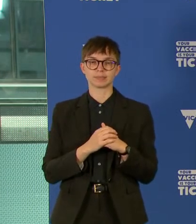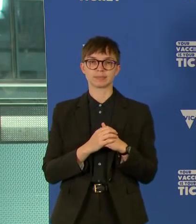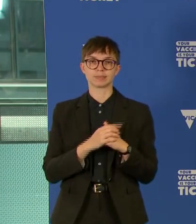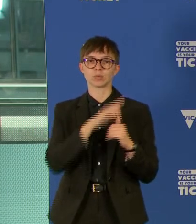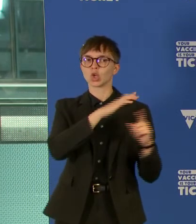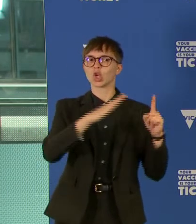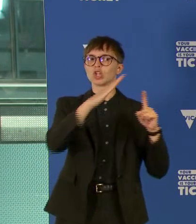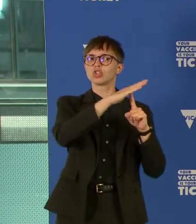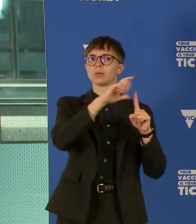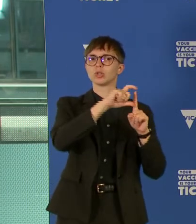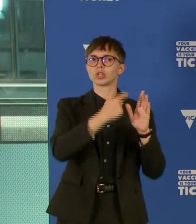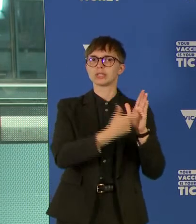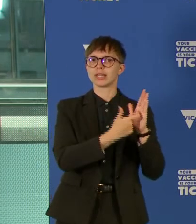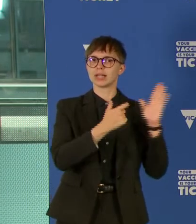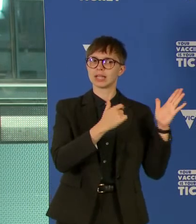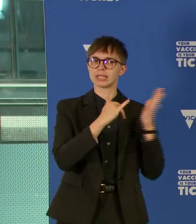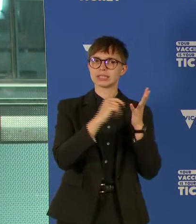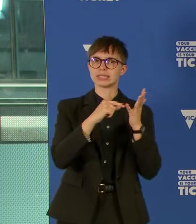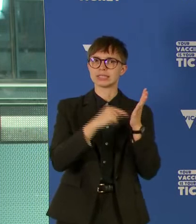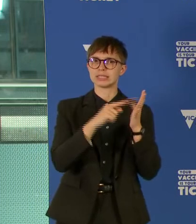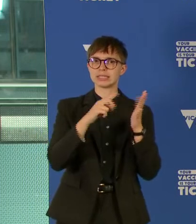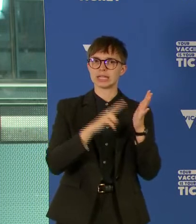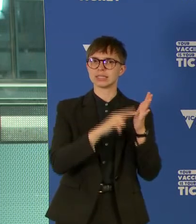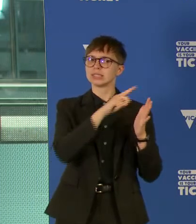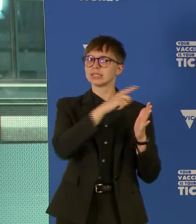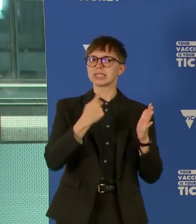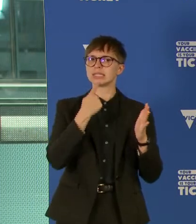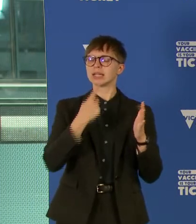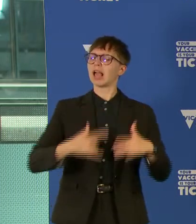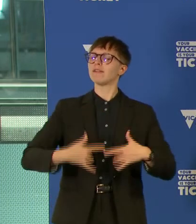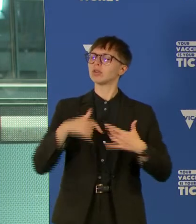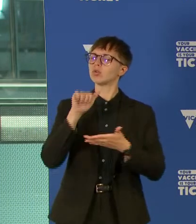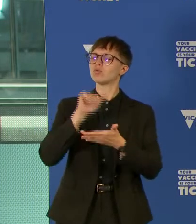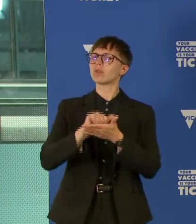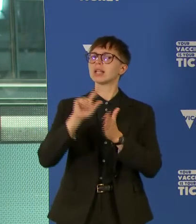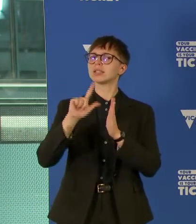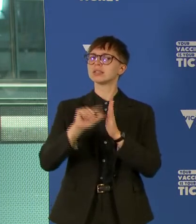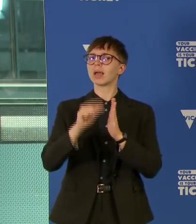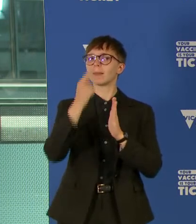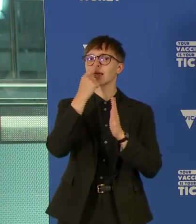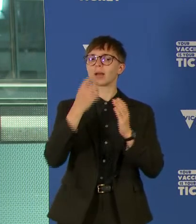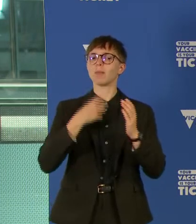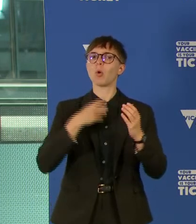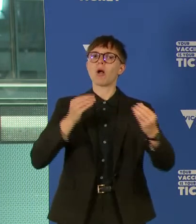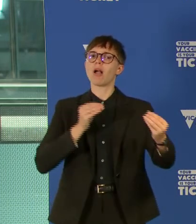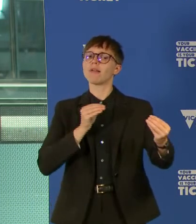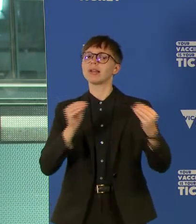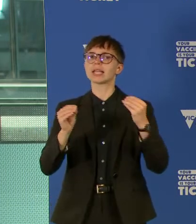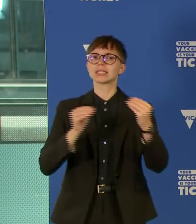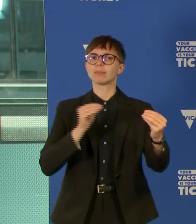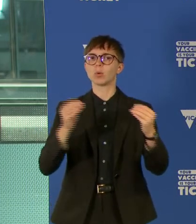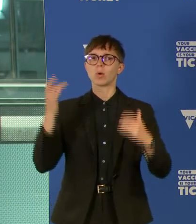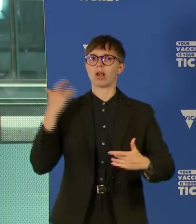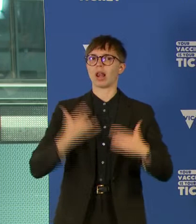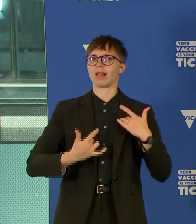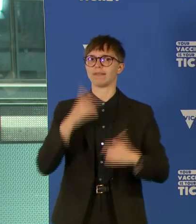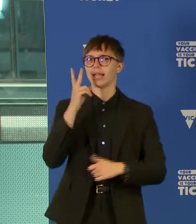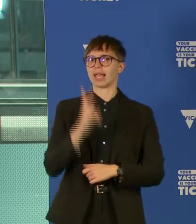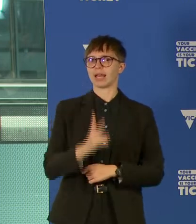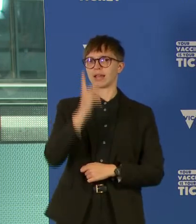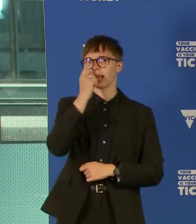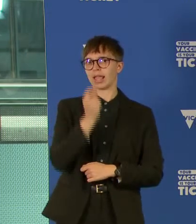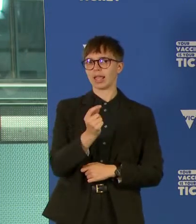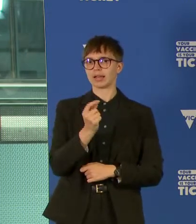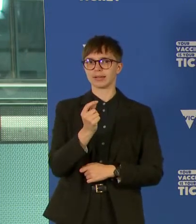is a safe, proportionate time to take these pretty significant steps to return safely to living with COVID